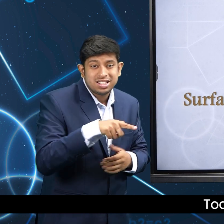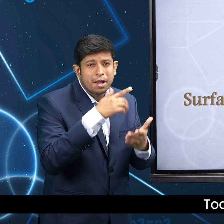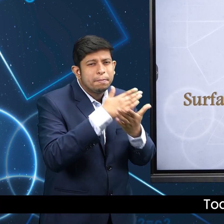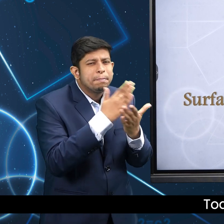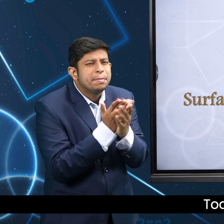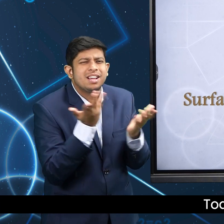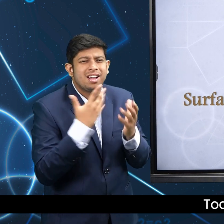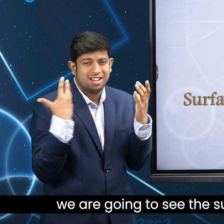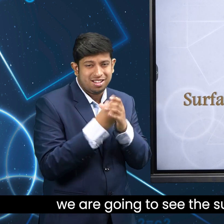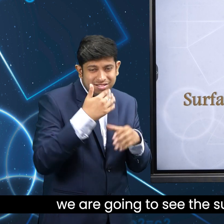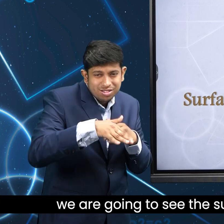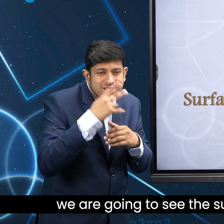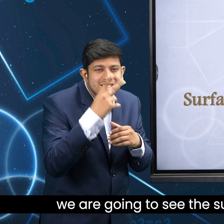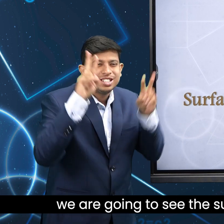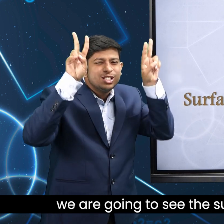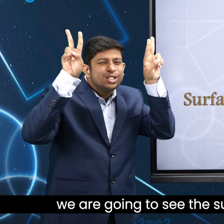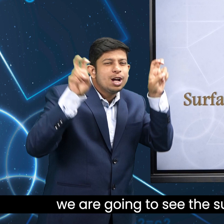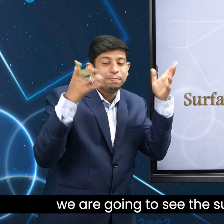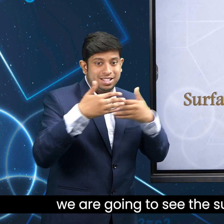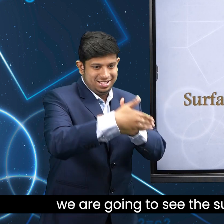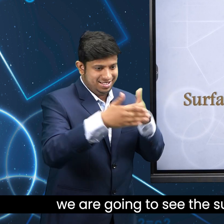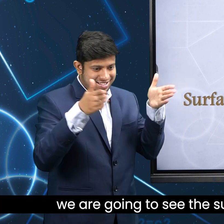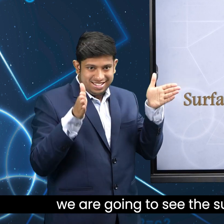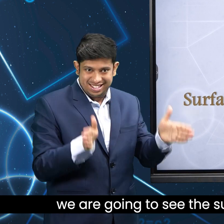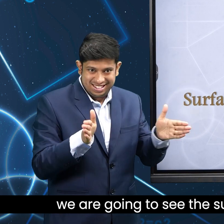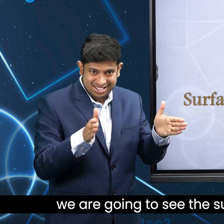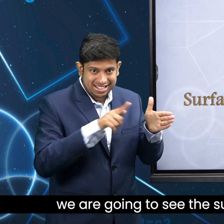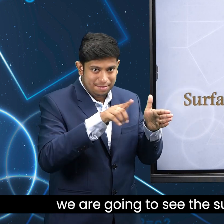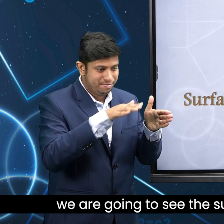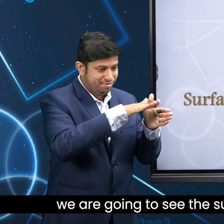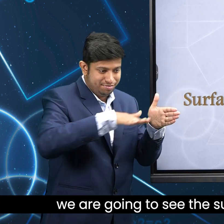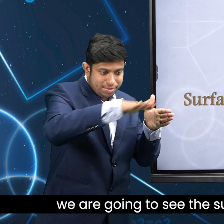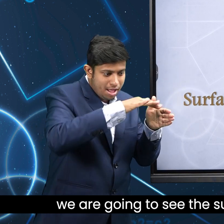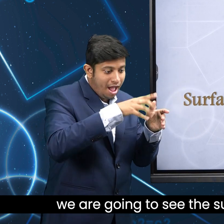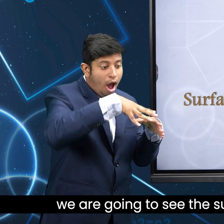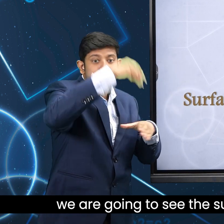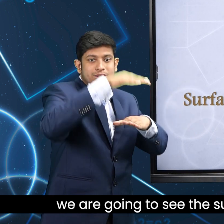Today, in this part, we are going to see the surface area and volume of a cuboid.